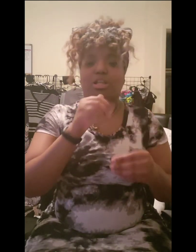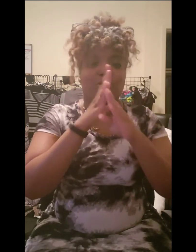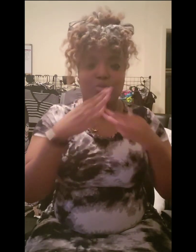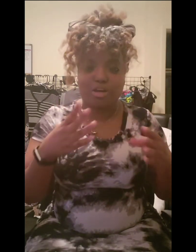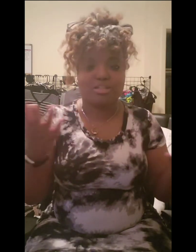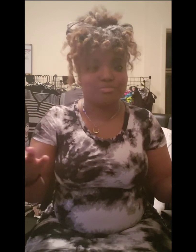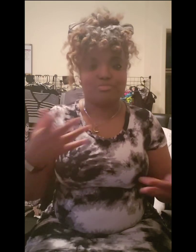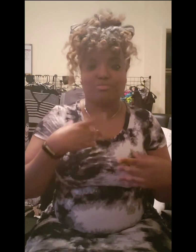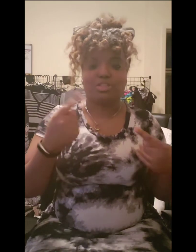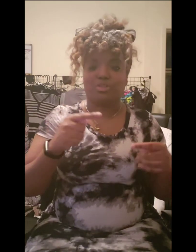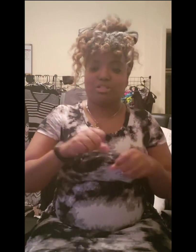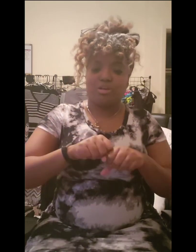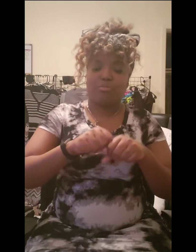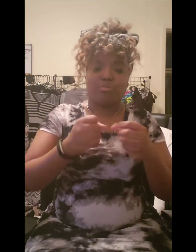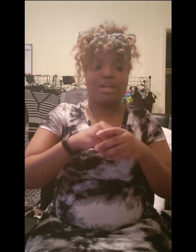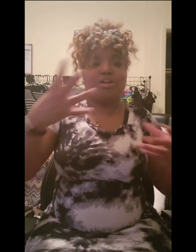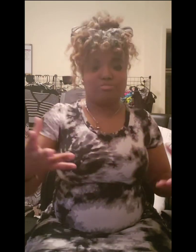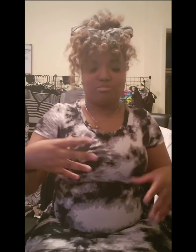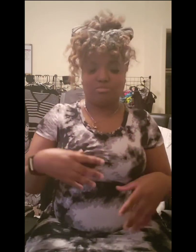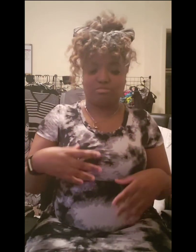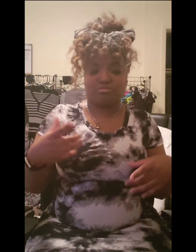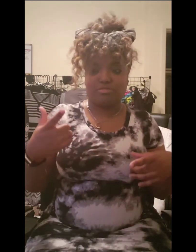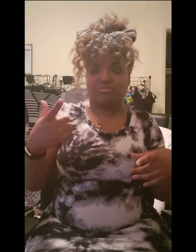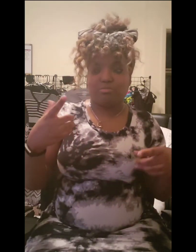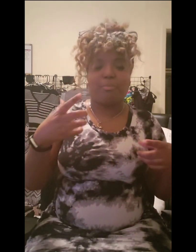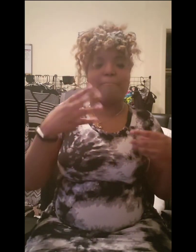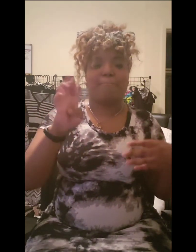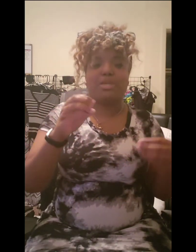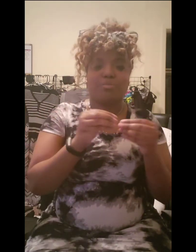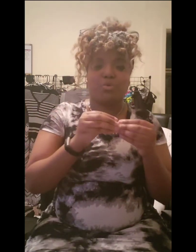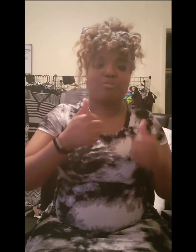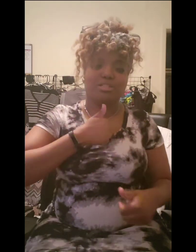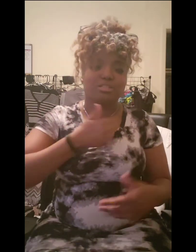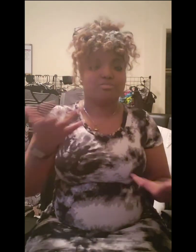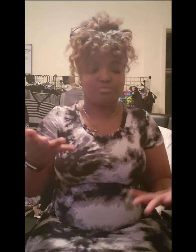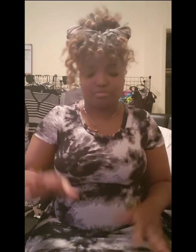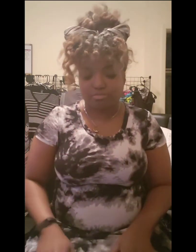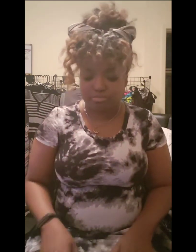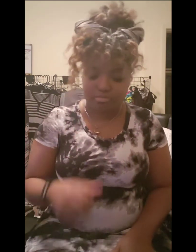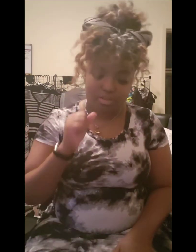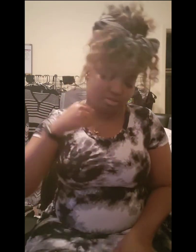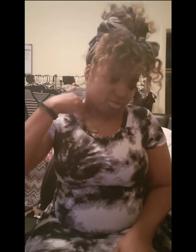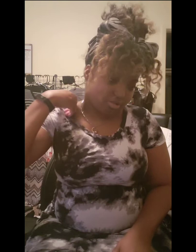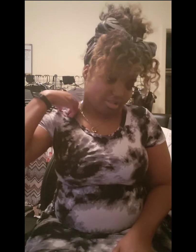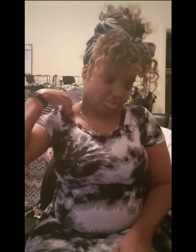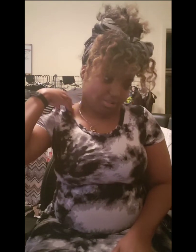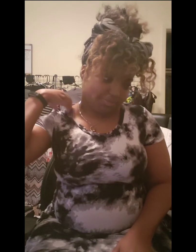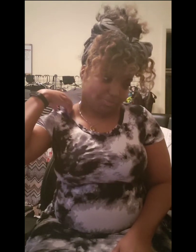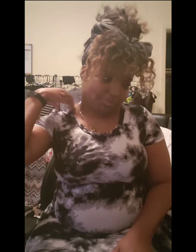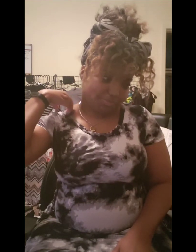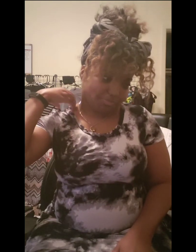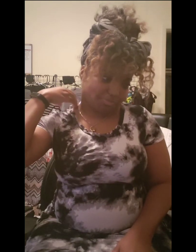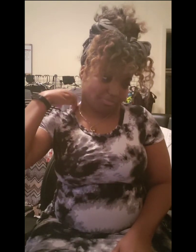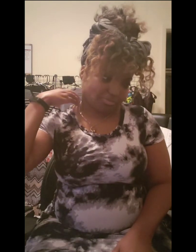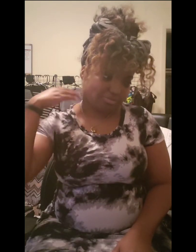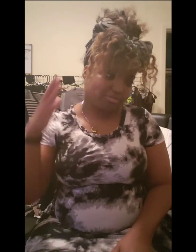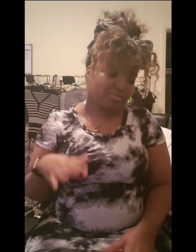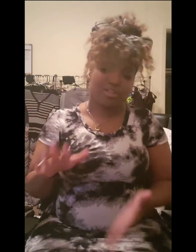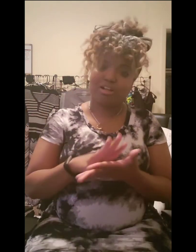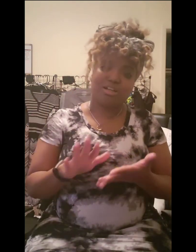open up more. I started to talk to more people. I started to hang out. I wanted to be more outgoing. I didn't want to be that girl that I was in middle and high